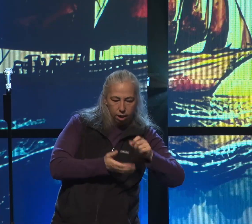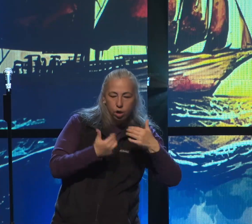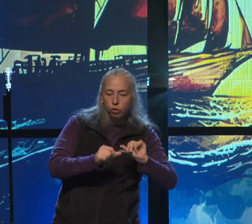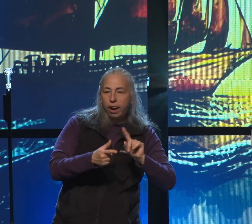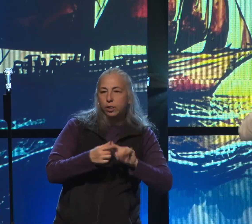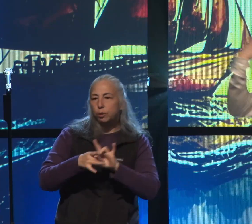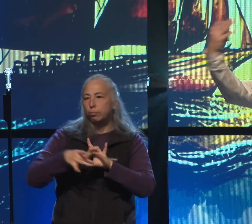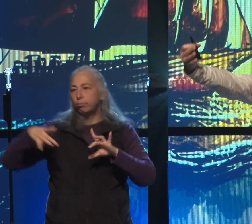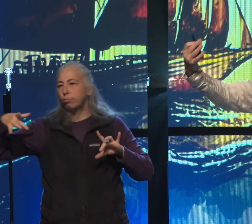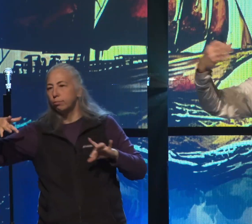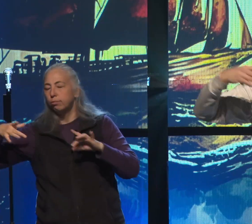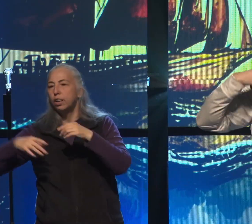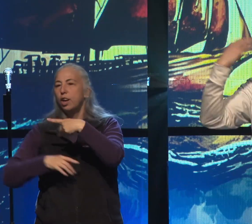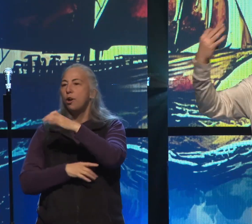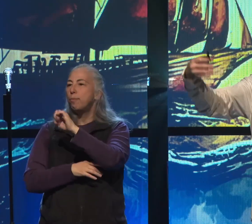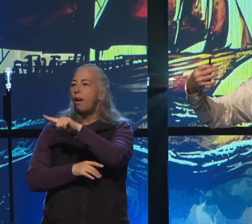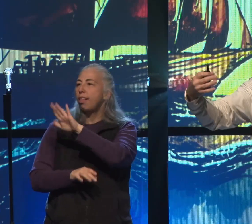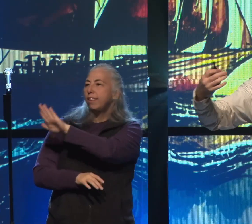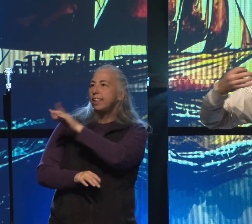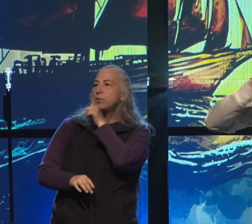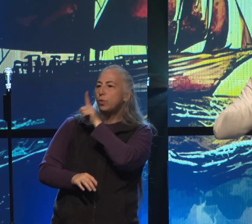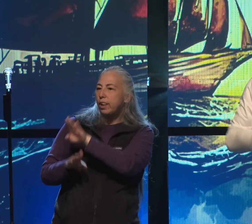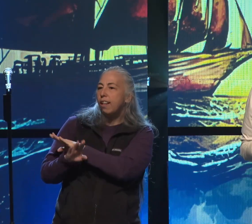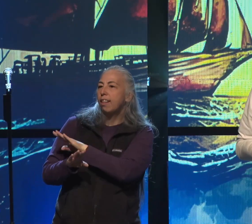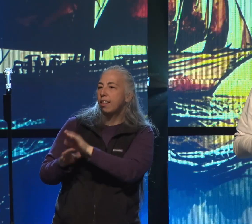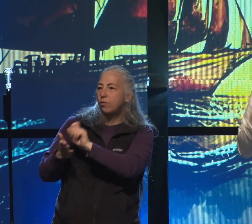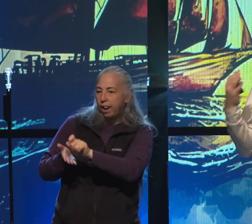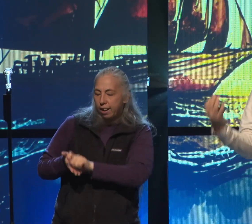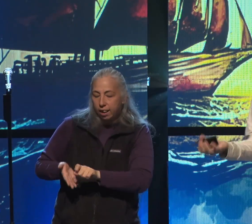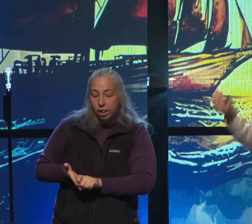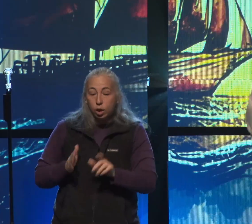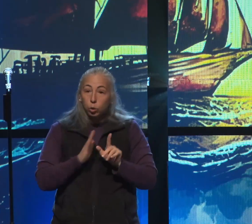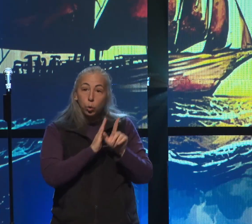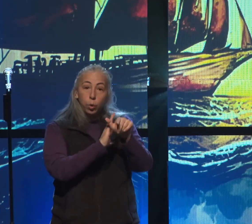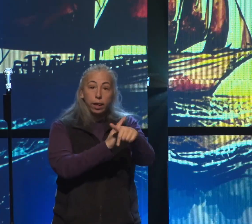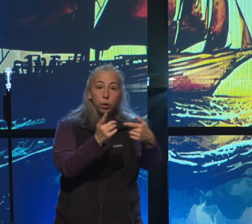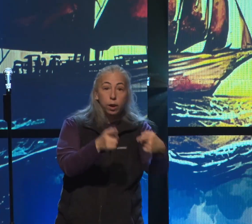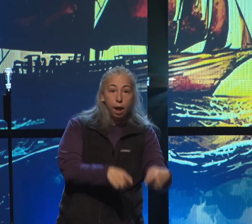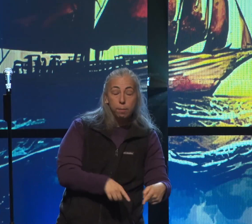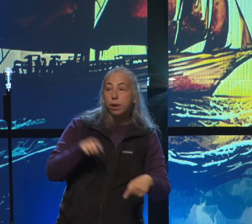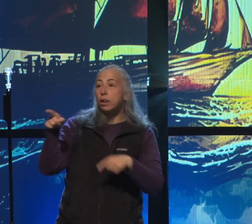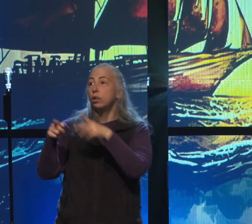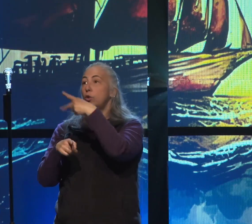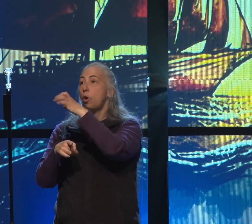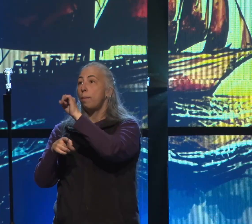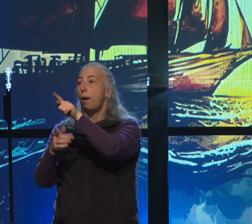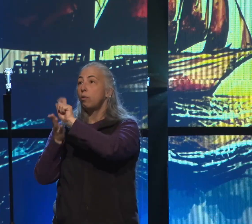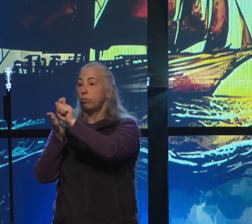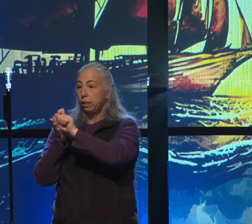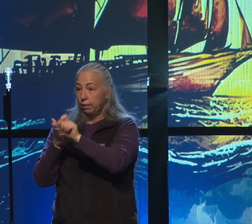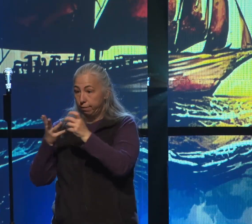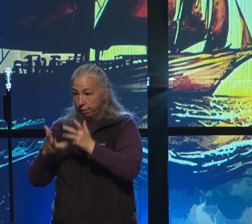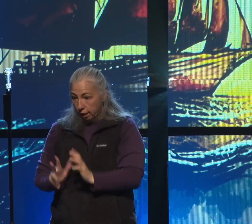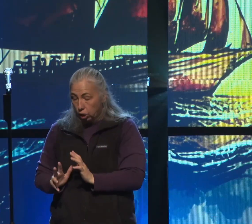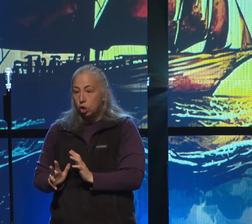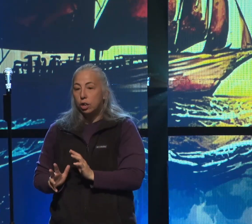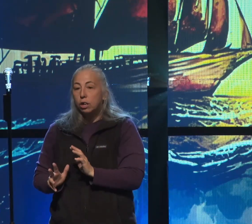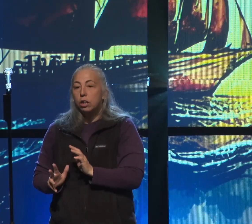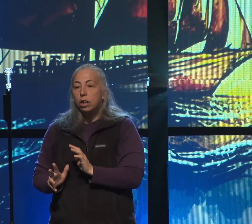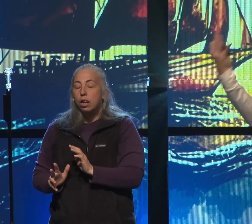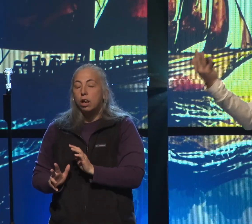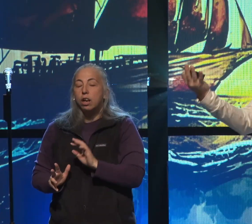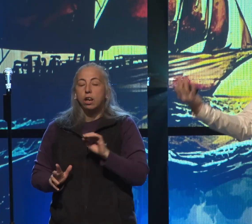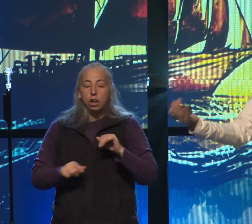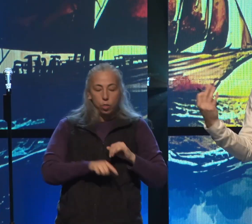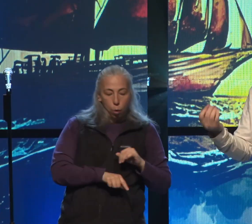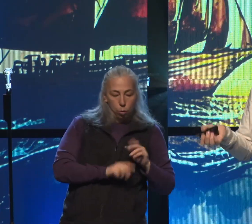of women. And so later on, they were writing texts in Paul's name that actually countered things that Paul would say that were quite radical for his time. So